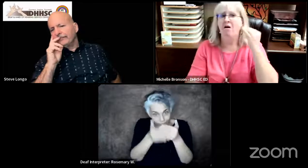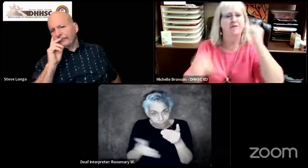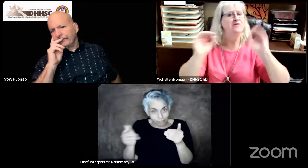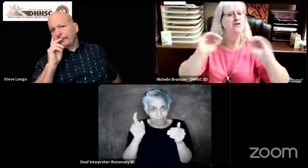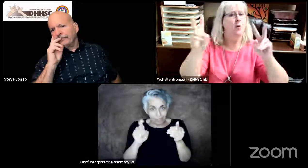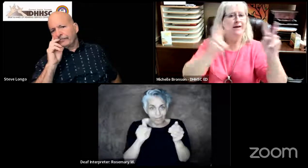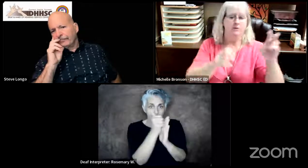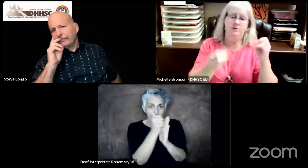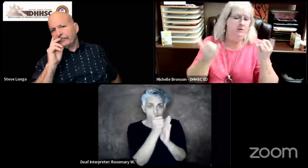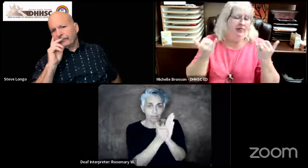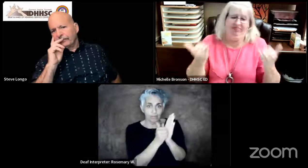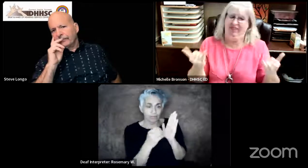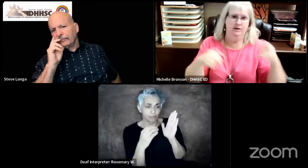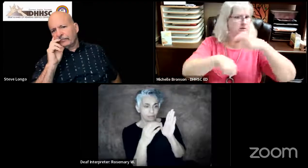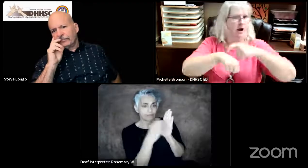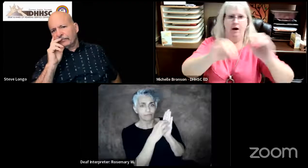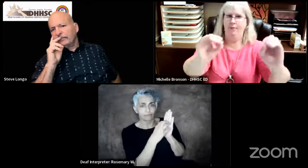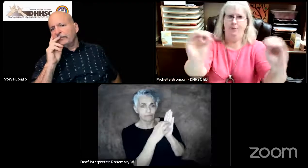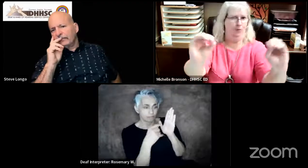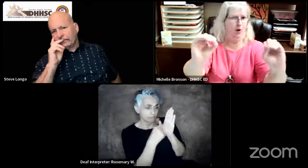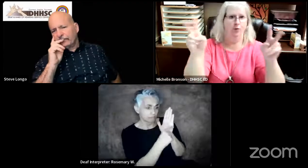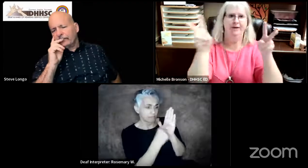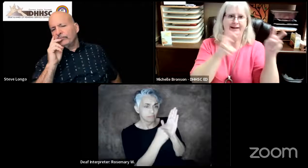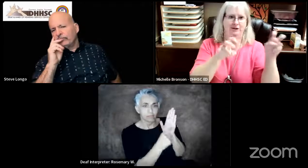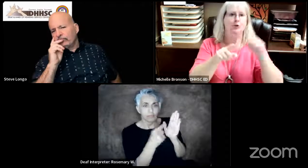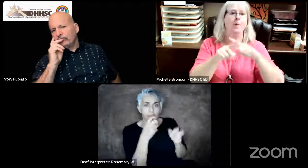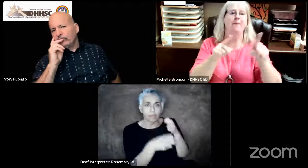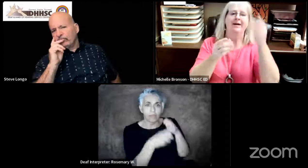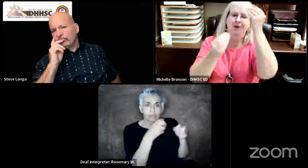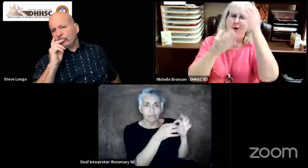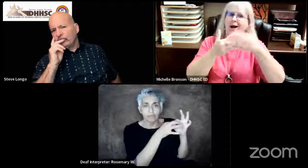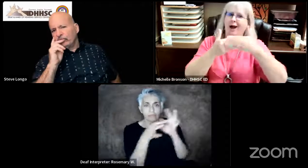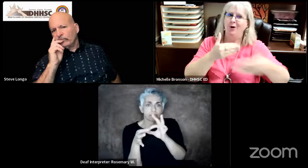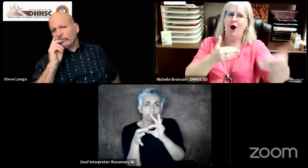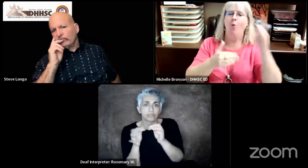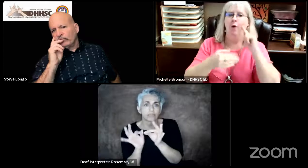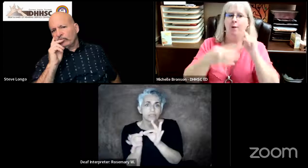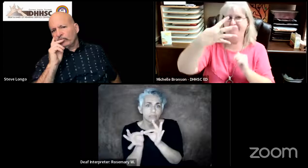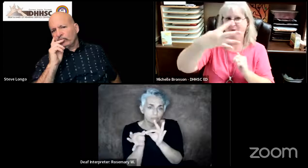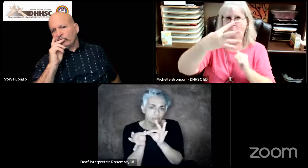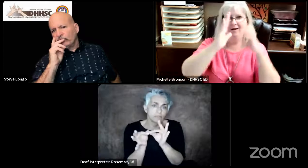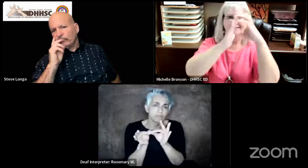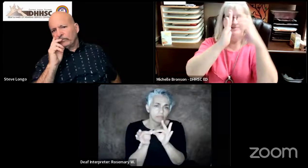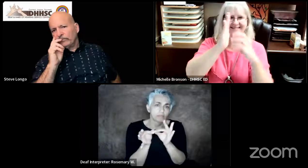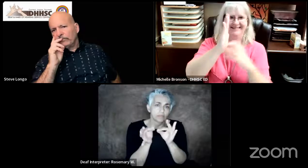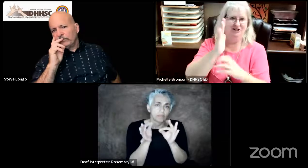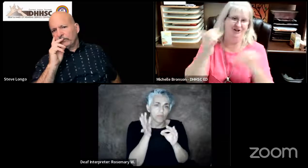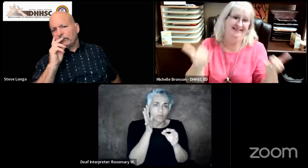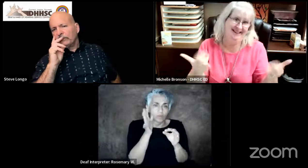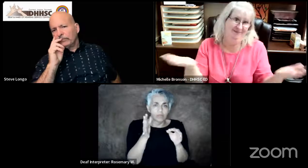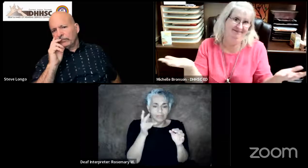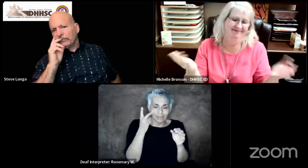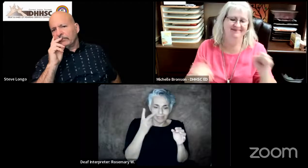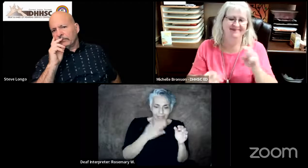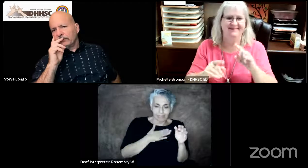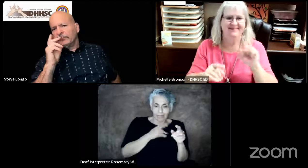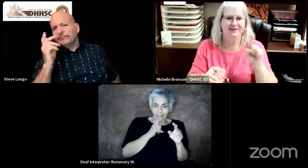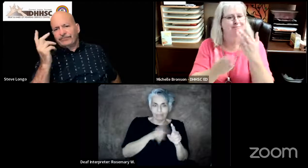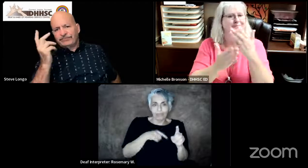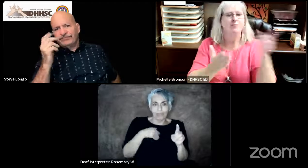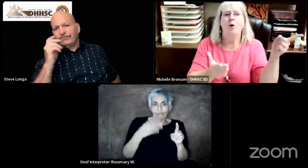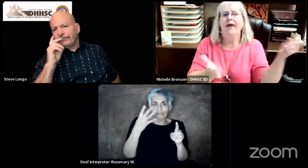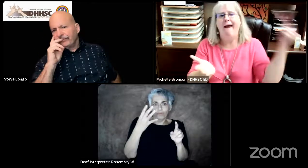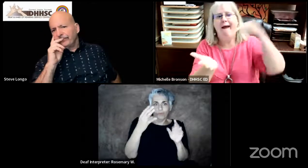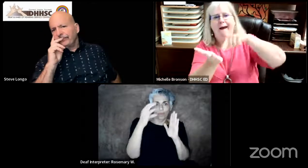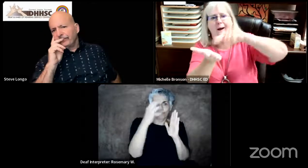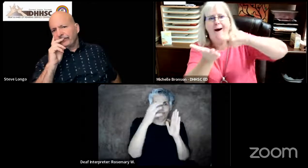that to ask if there are any concerns. And at this time, there are no concerns, but I just wanted to let you know that there are 4 sections